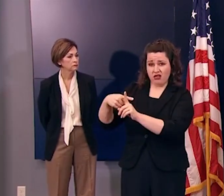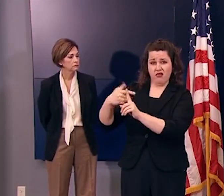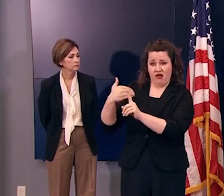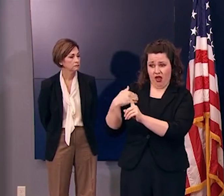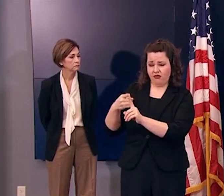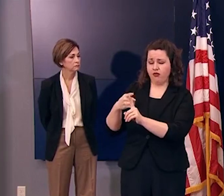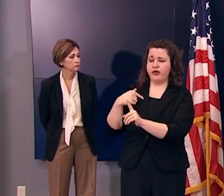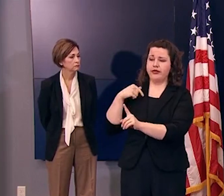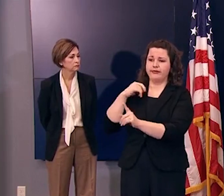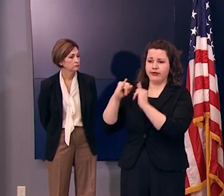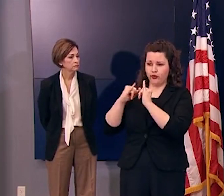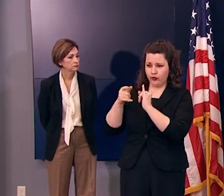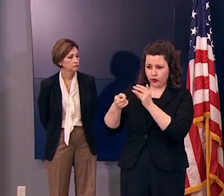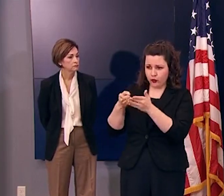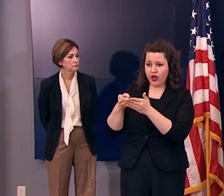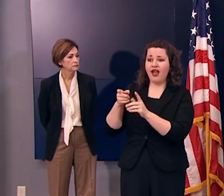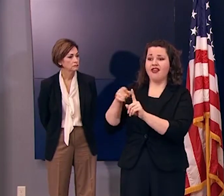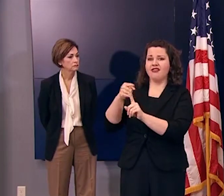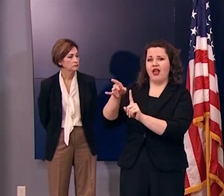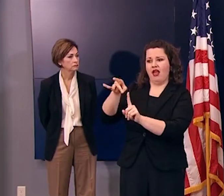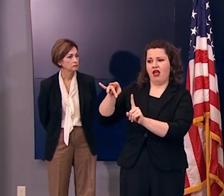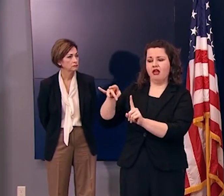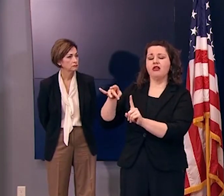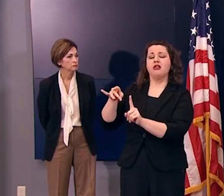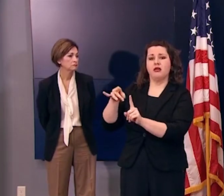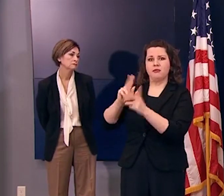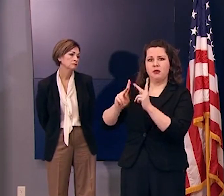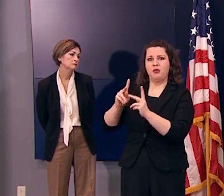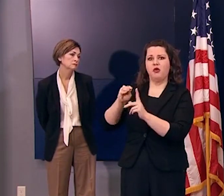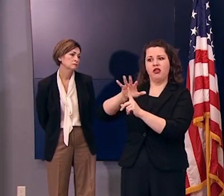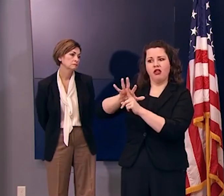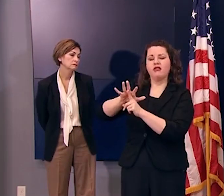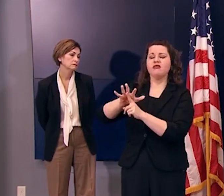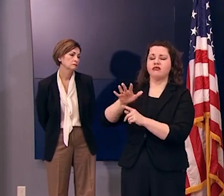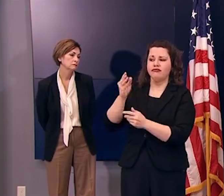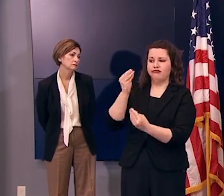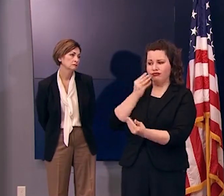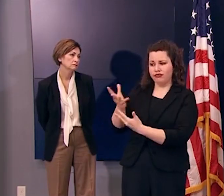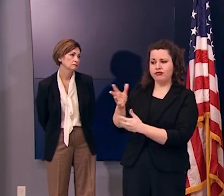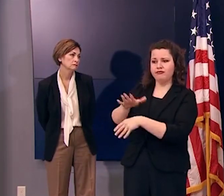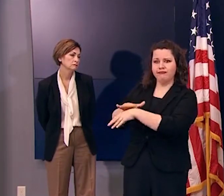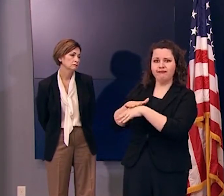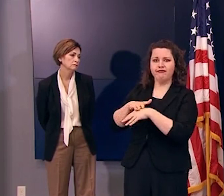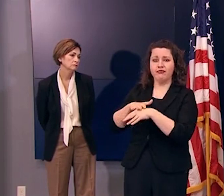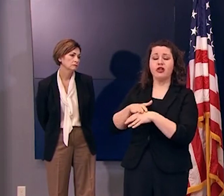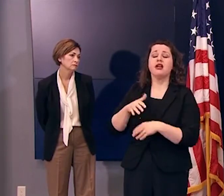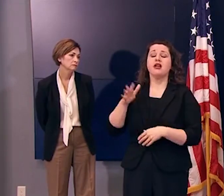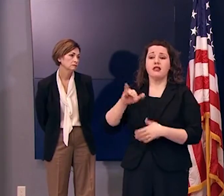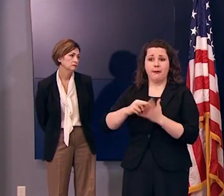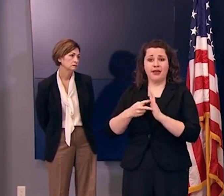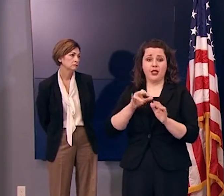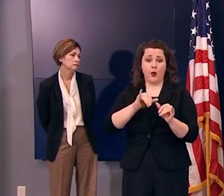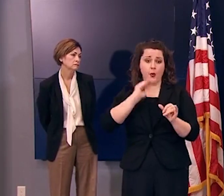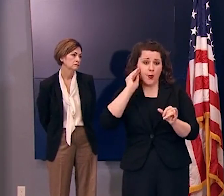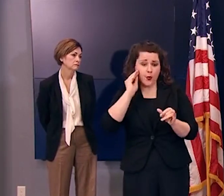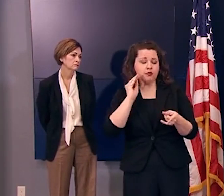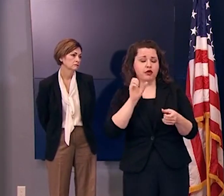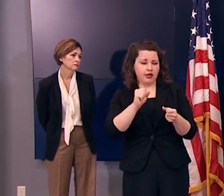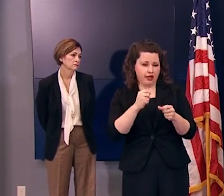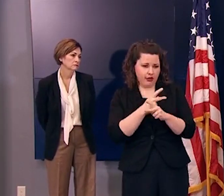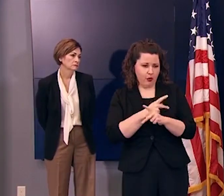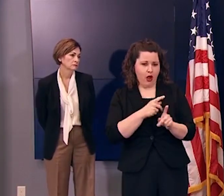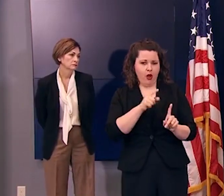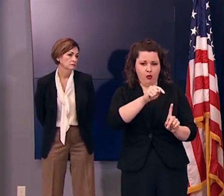close contact of those individuals. That way, we can isolate COVID-19 positive individuals at home and stop the spread